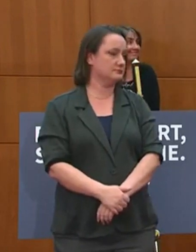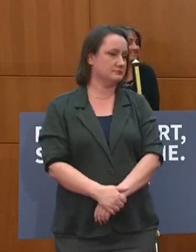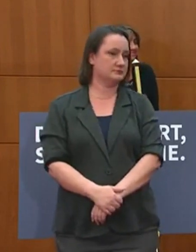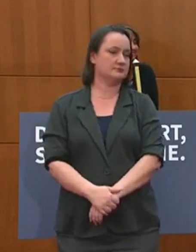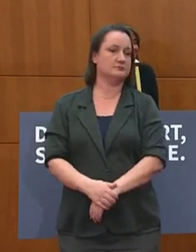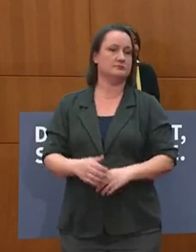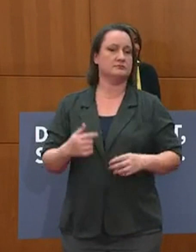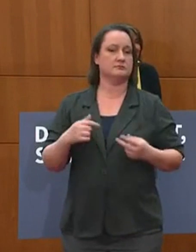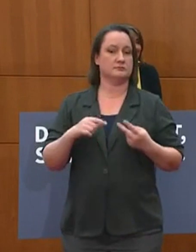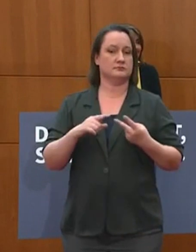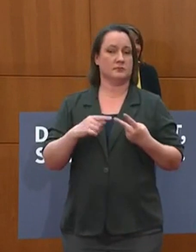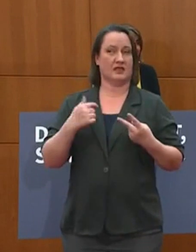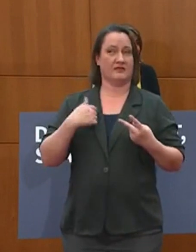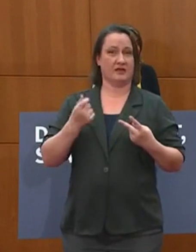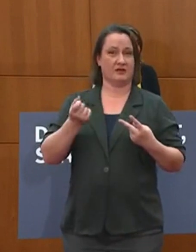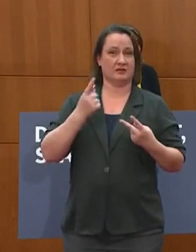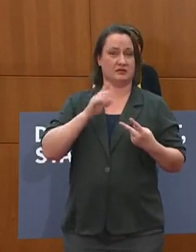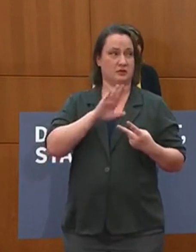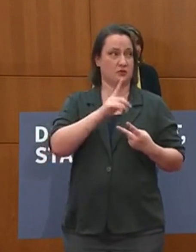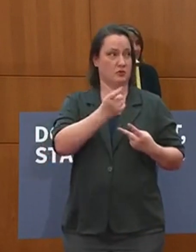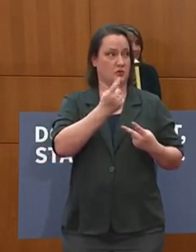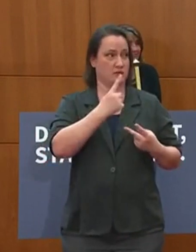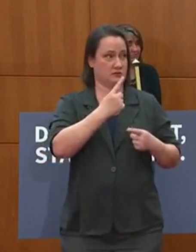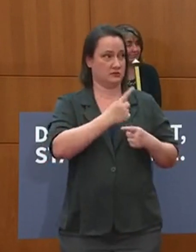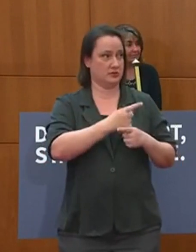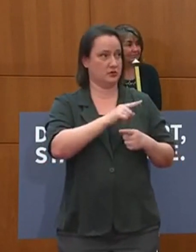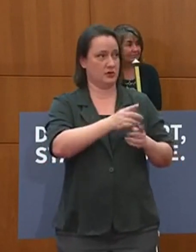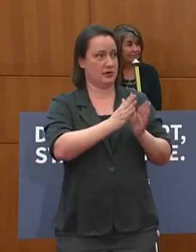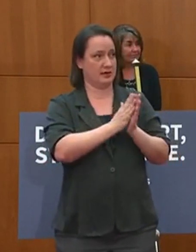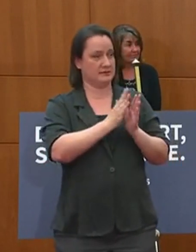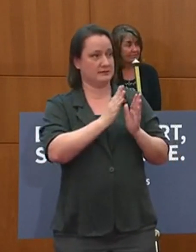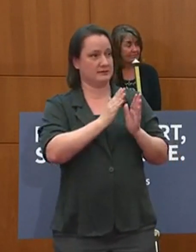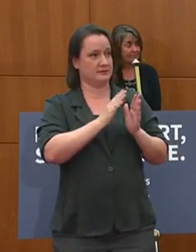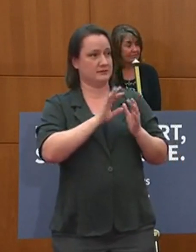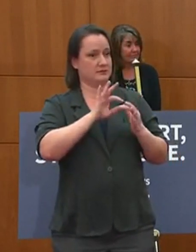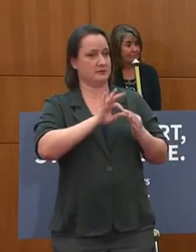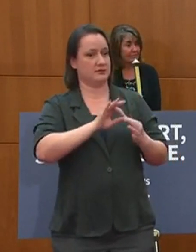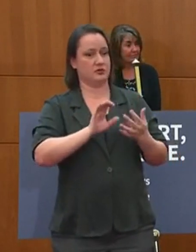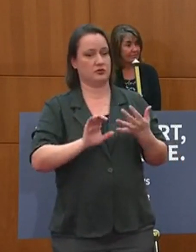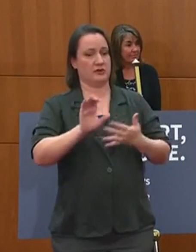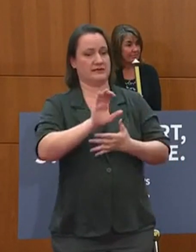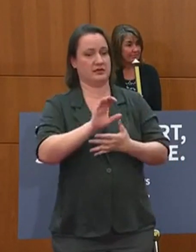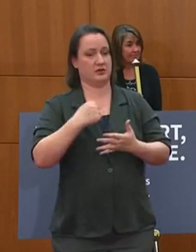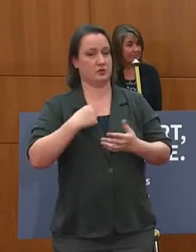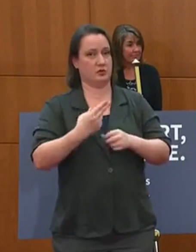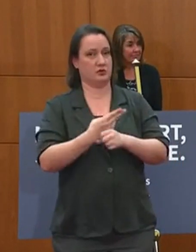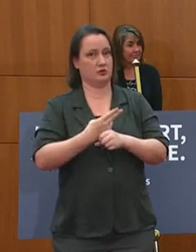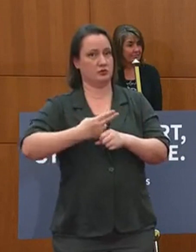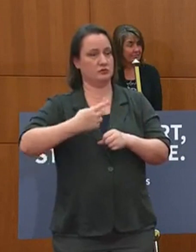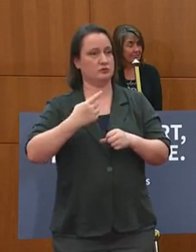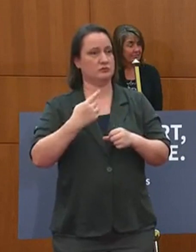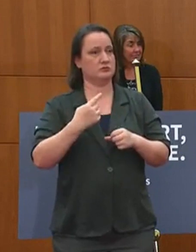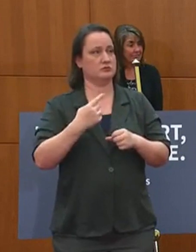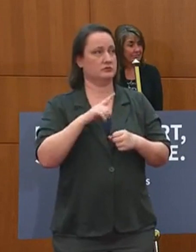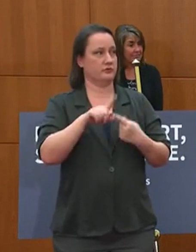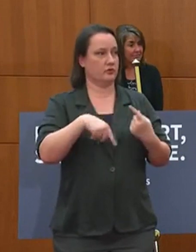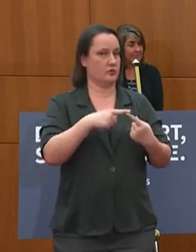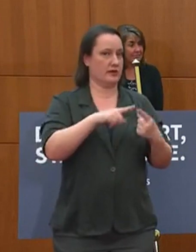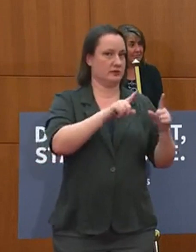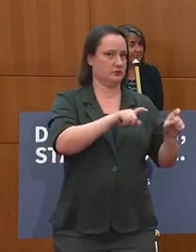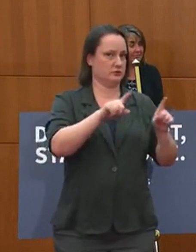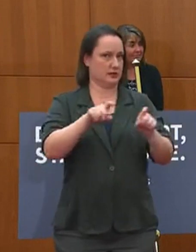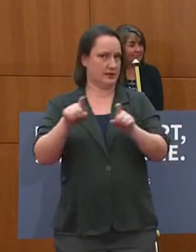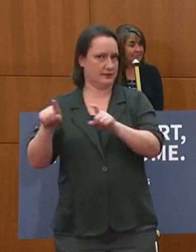If I understand your question correctly, you're really asking about the criteria that we use for testing, and